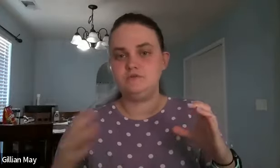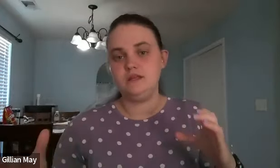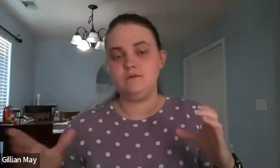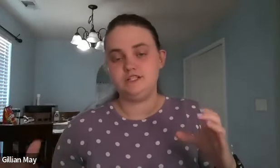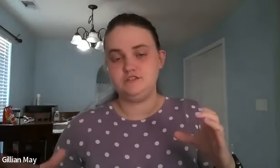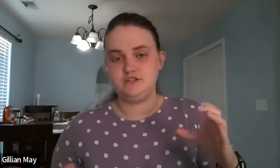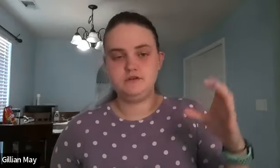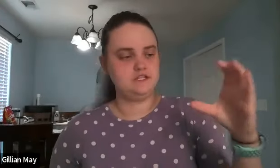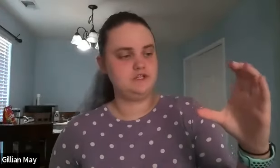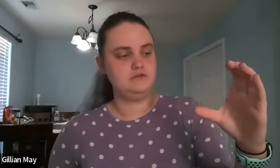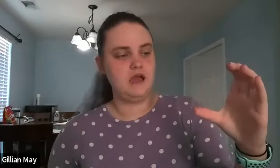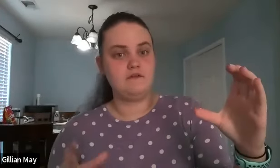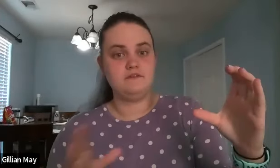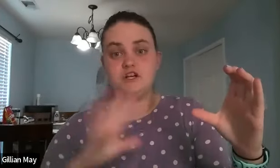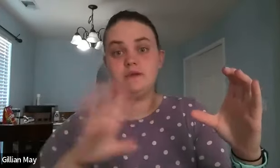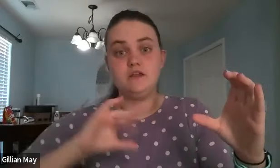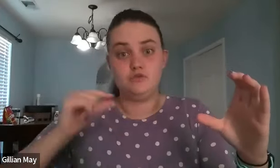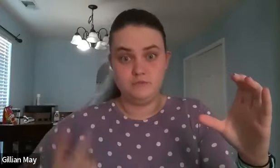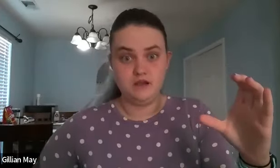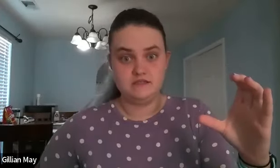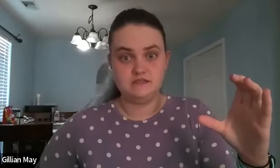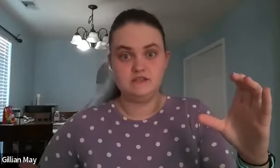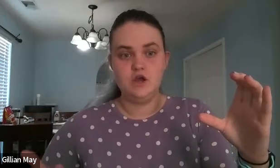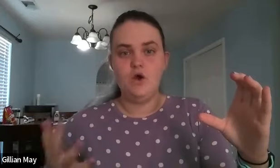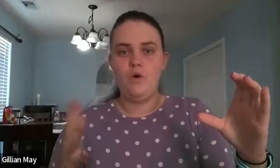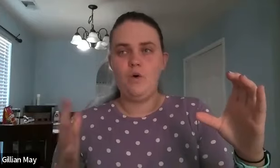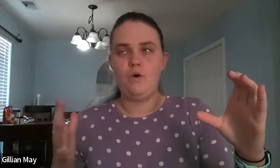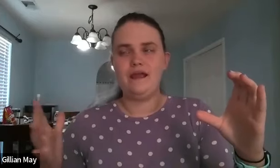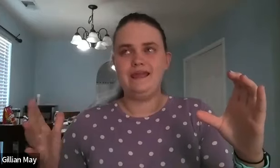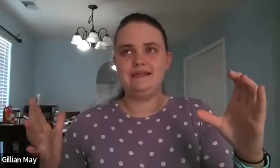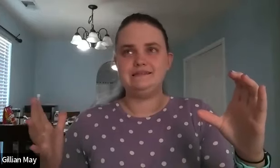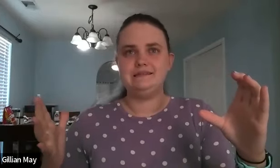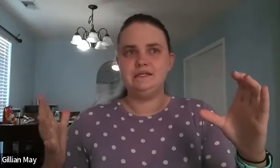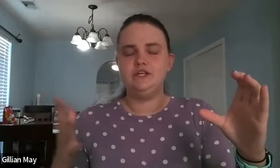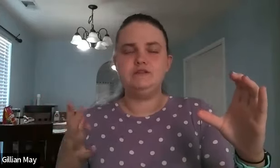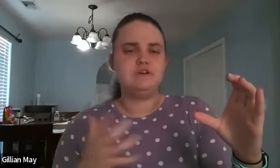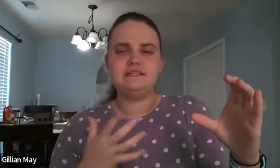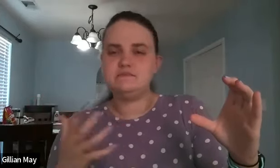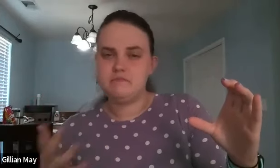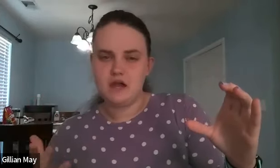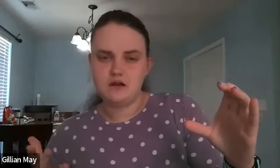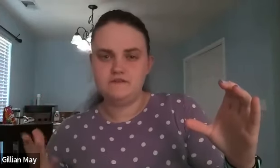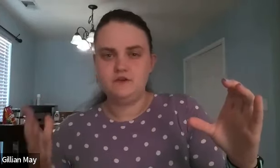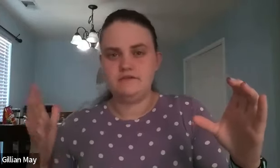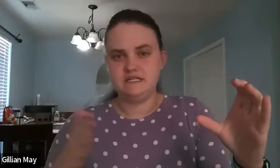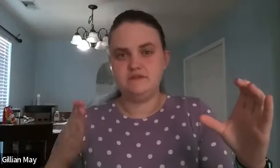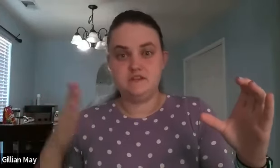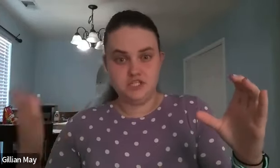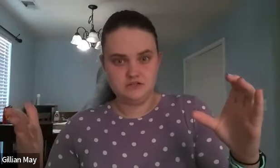what you do is if you're talking about like a group of cousins, or it's It really doesn't matter if you have identified the